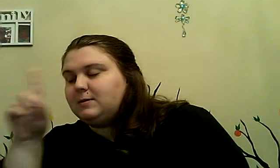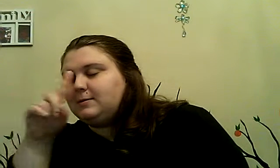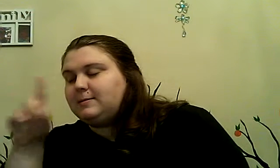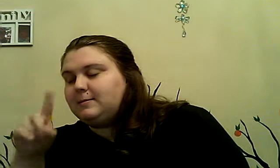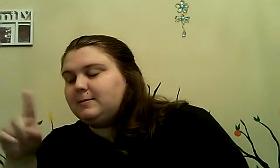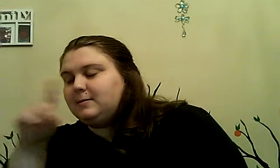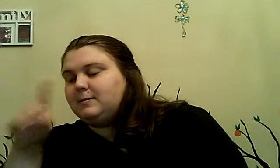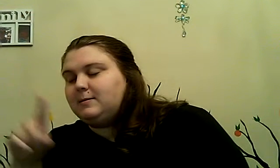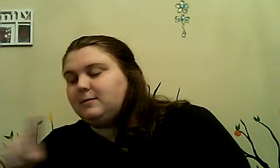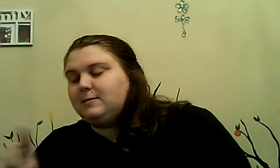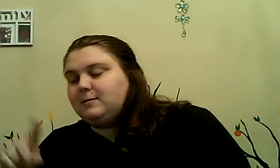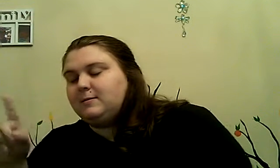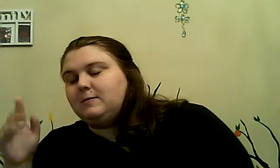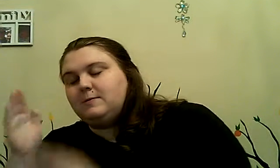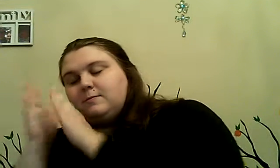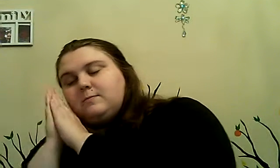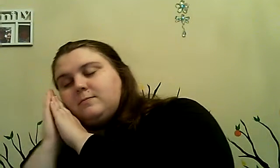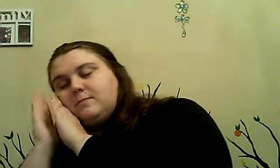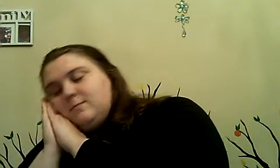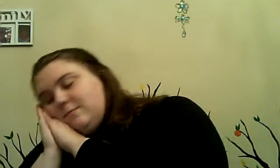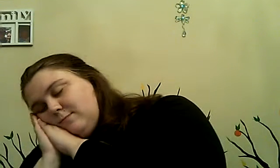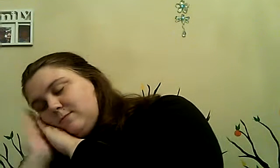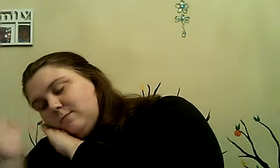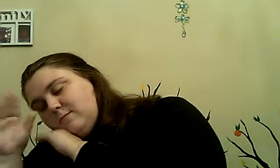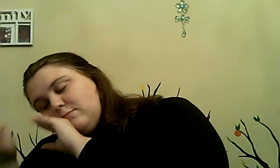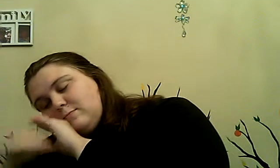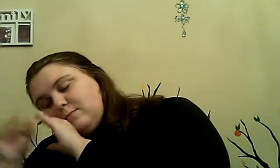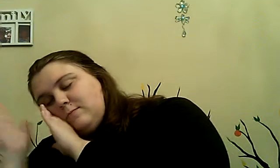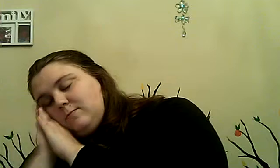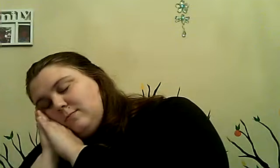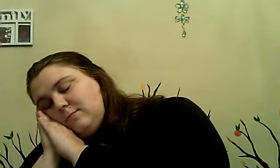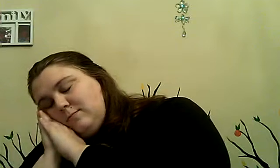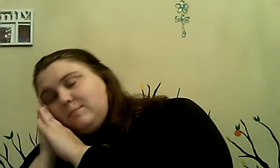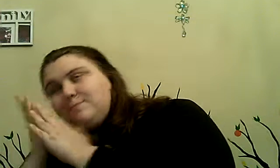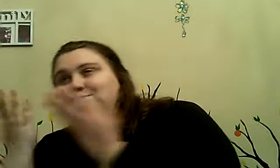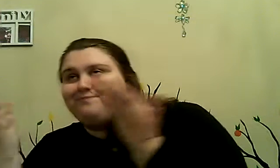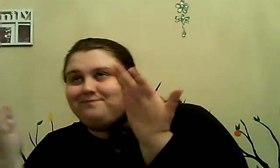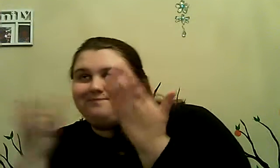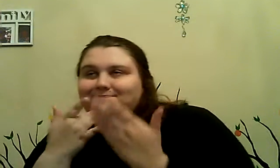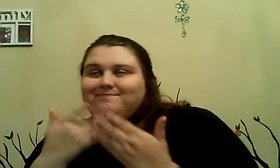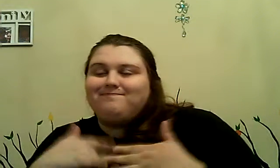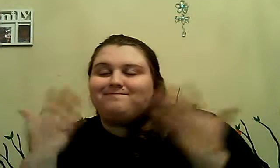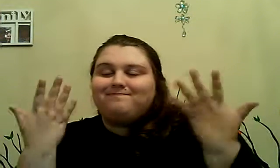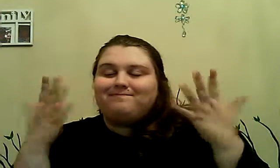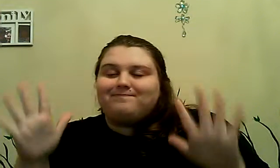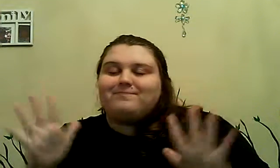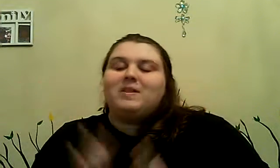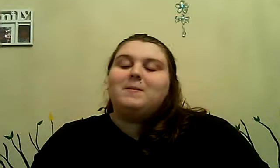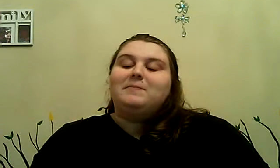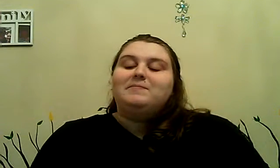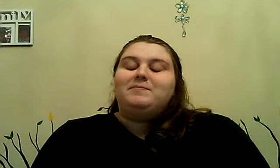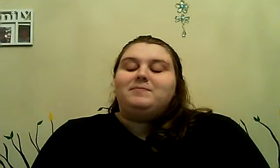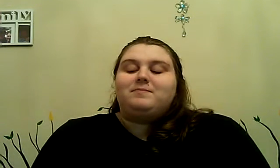and so the birthday adventure kind of ended in that way. But that was a